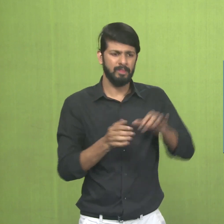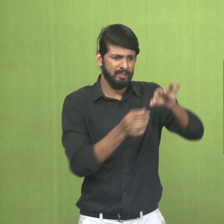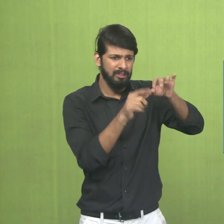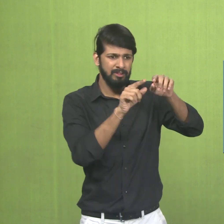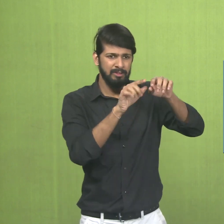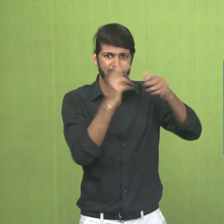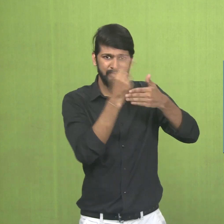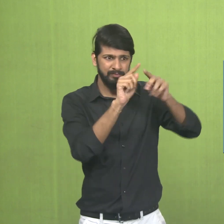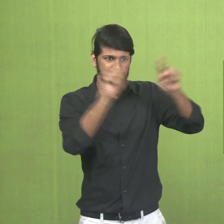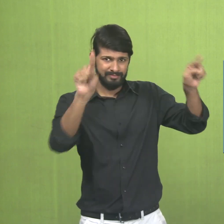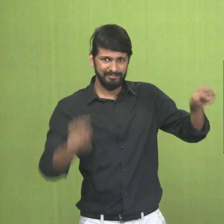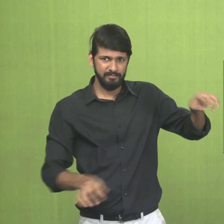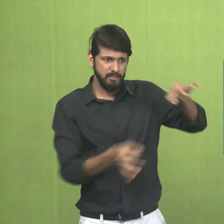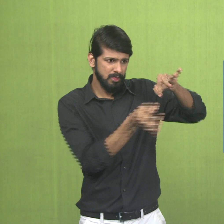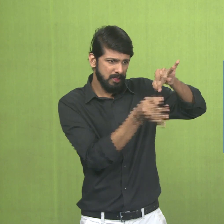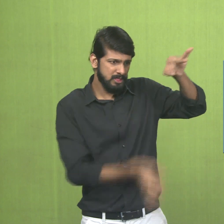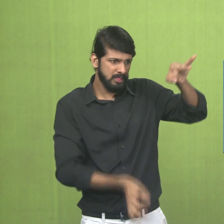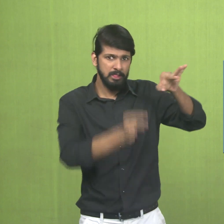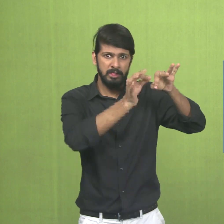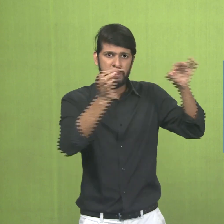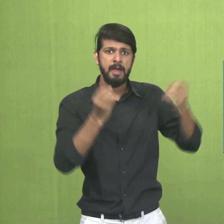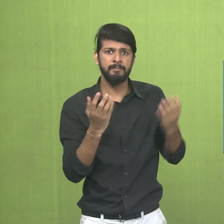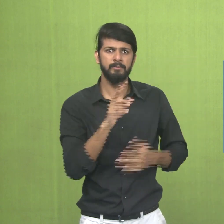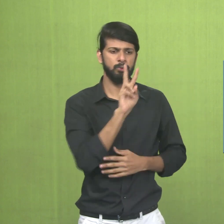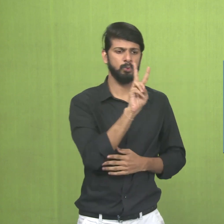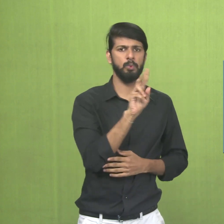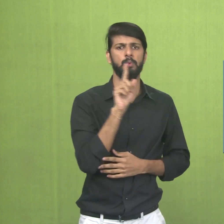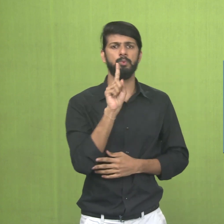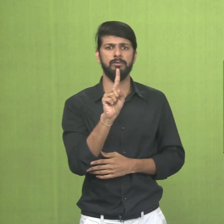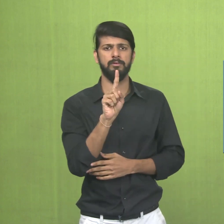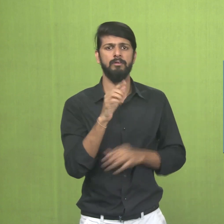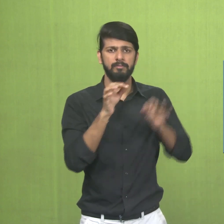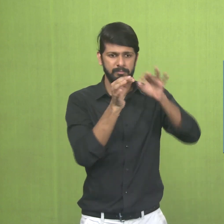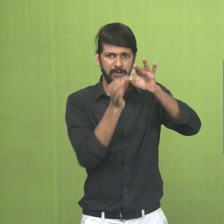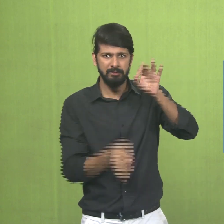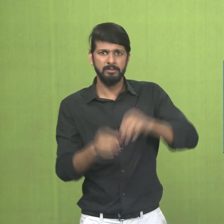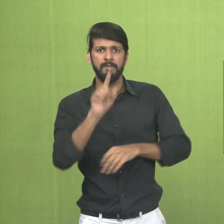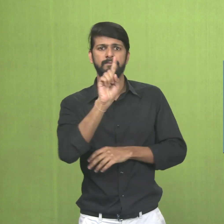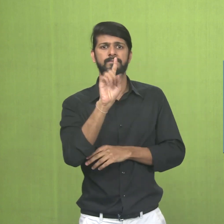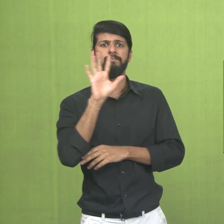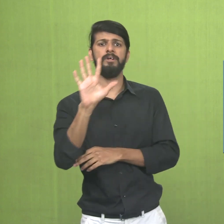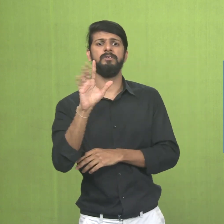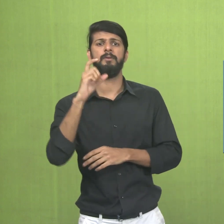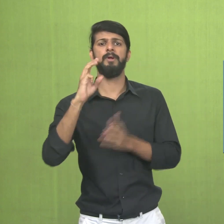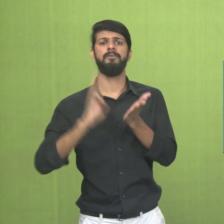Delhi, and the size of this painting is 21 into 15